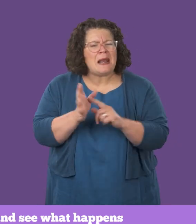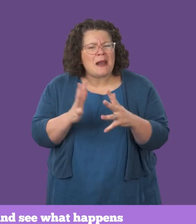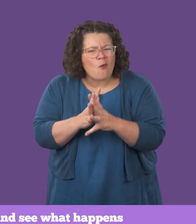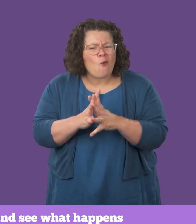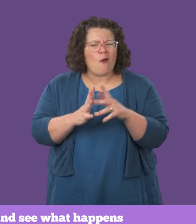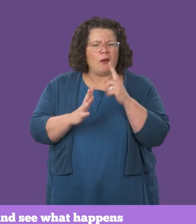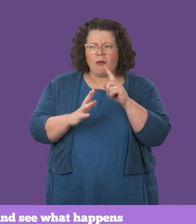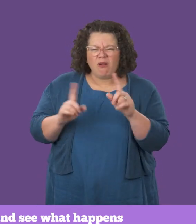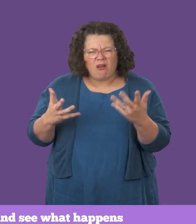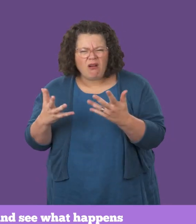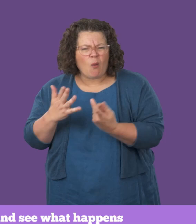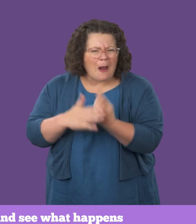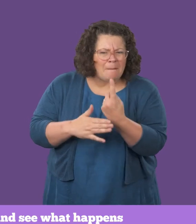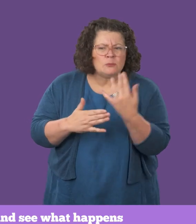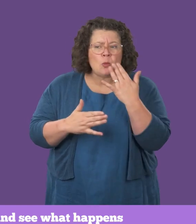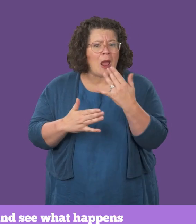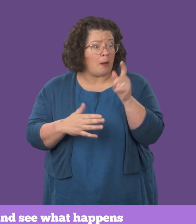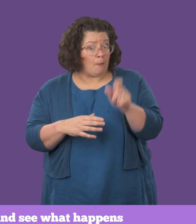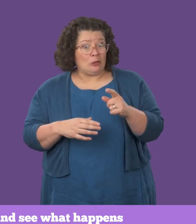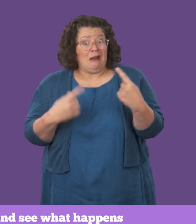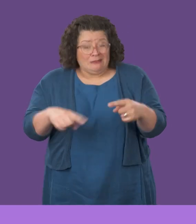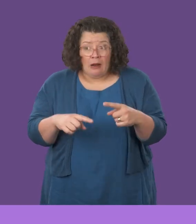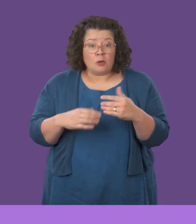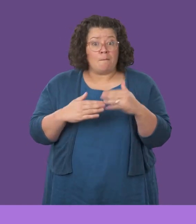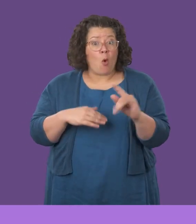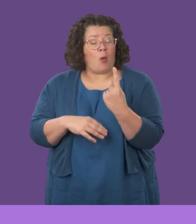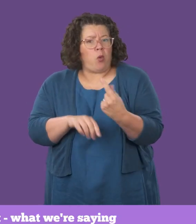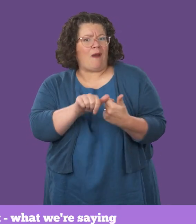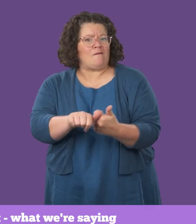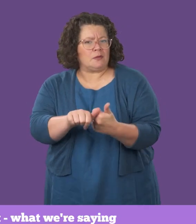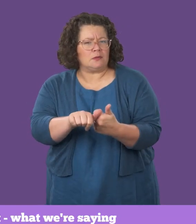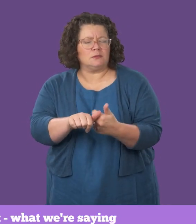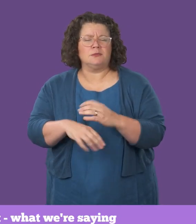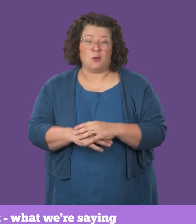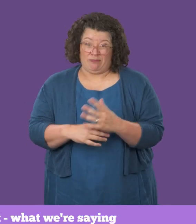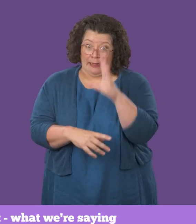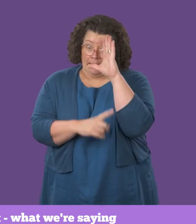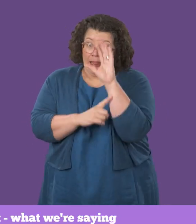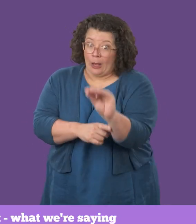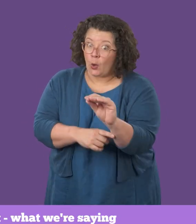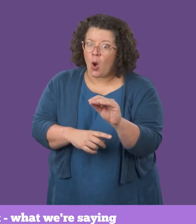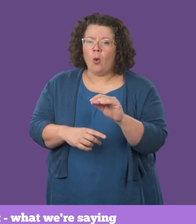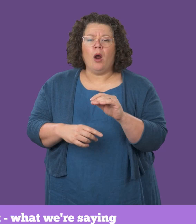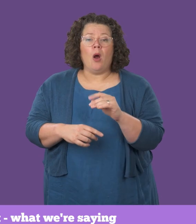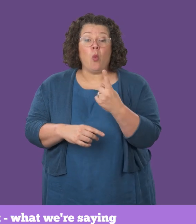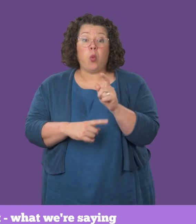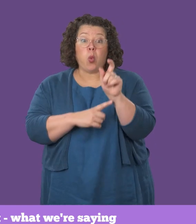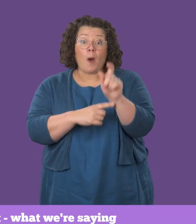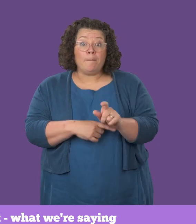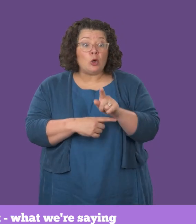and see what happens when somebody's entitled to more than one advocate. And a big spoiler alert, what we're saying is